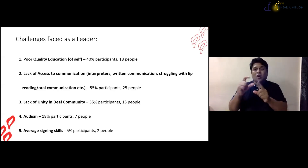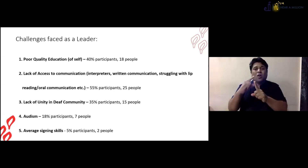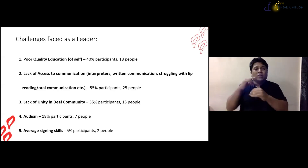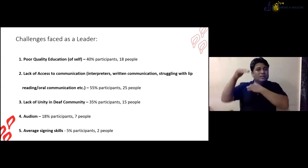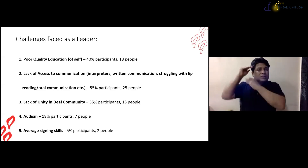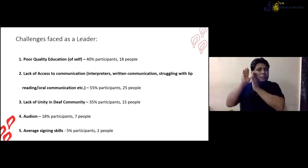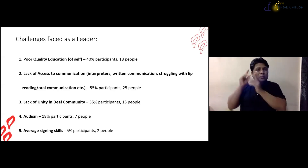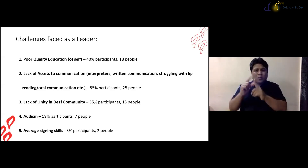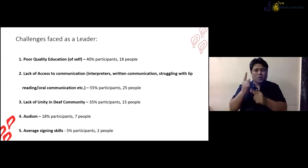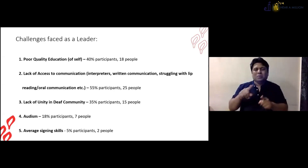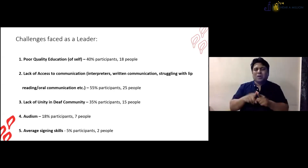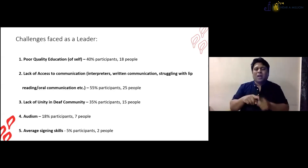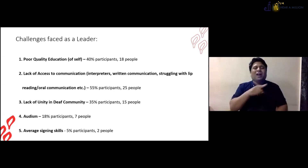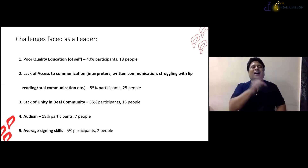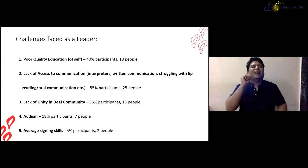Autism,